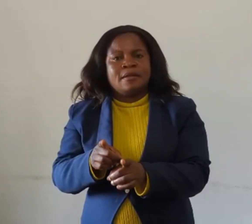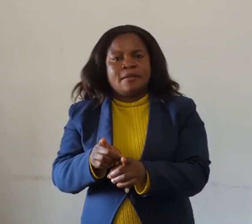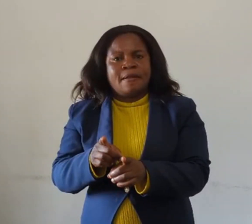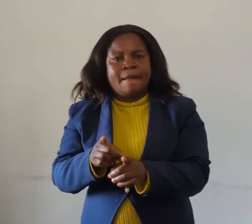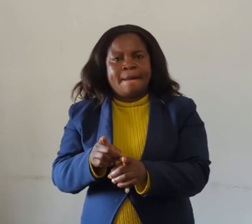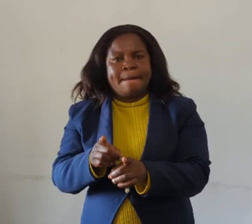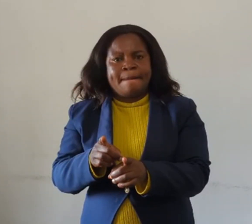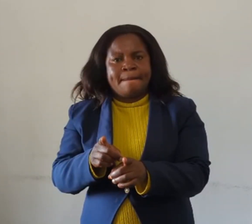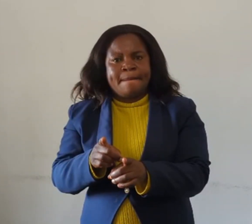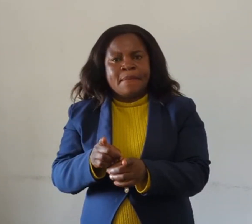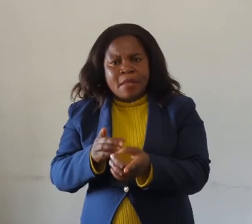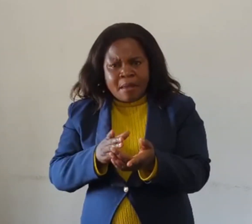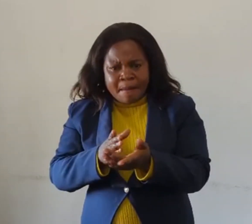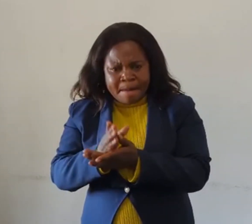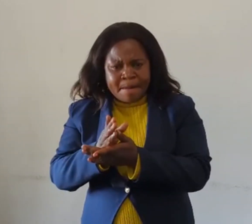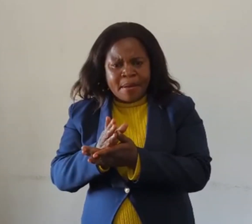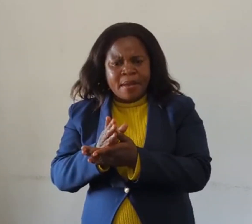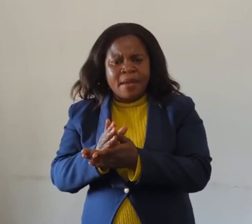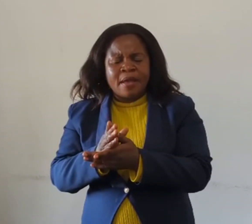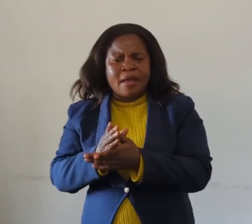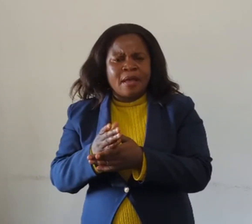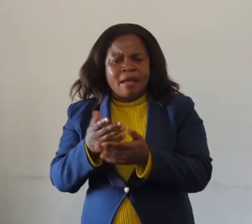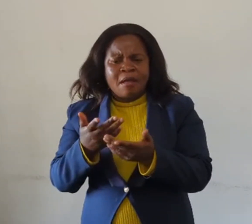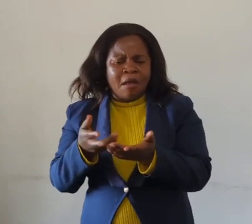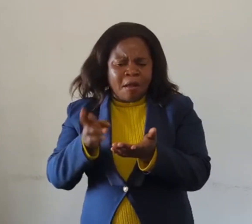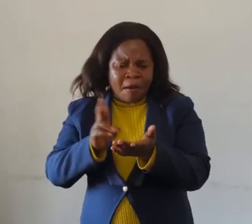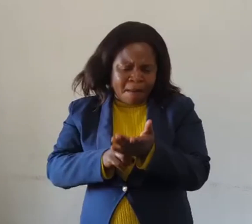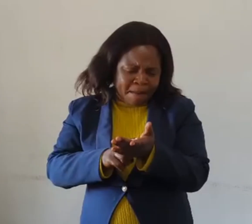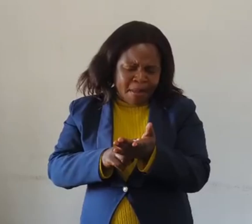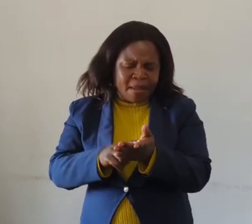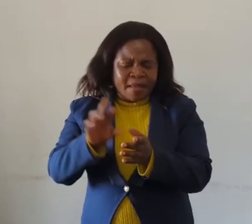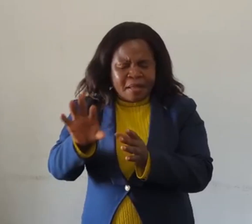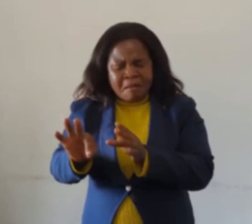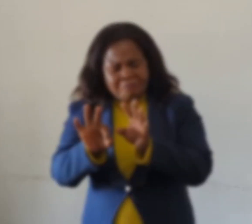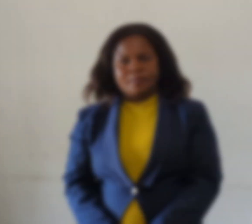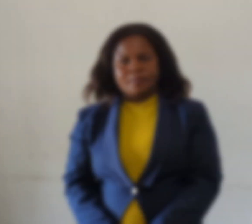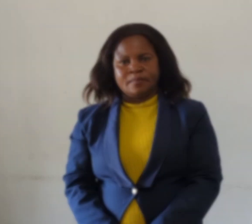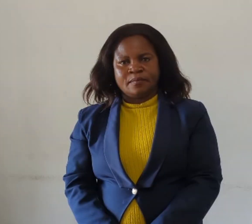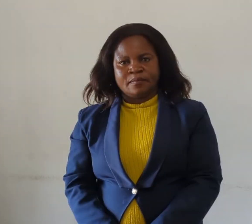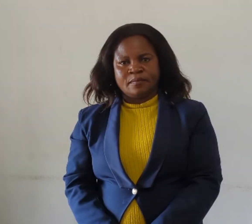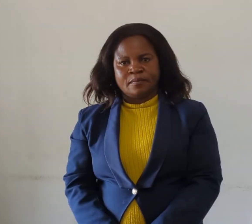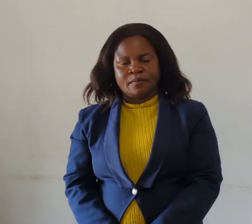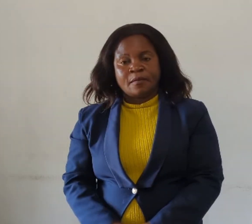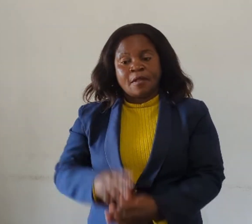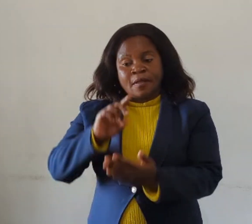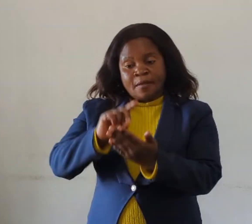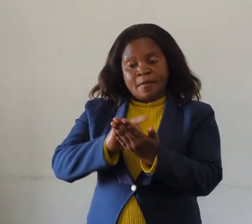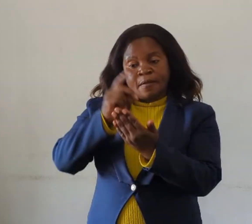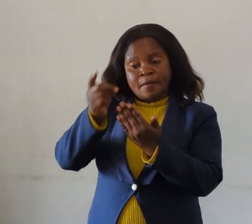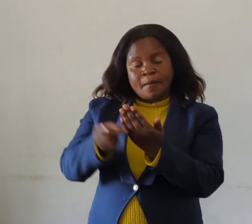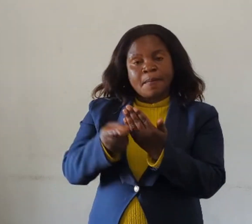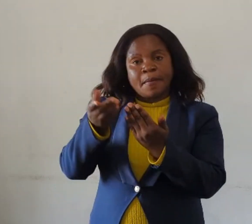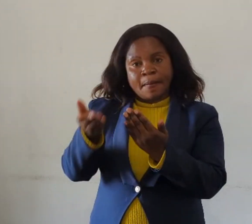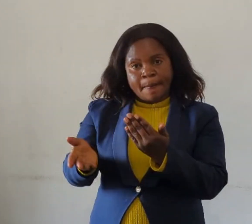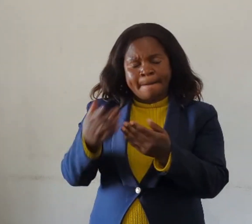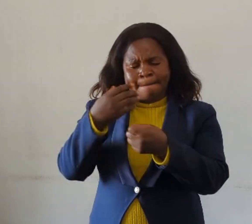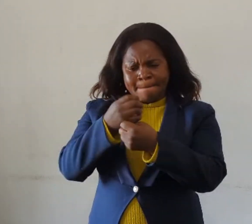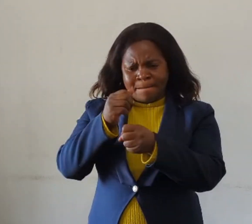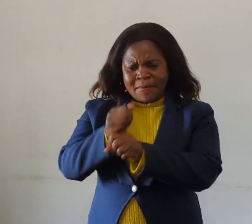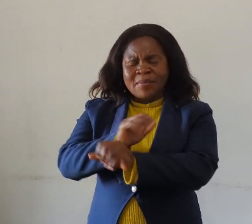meaning by a random draw as prescribed by the rules. The schedule also makes it clear that